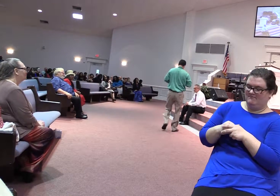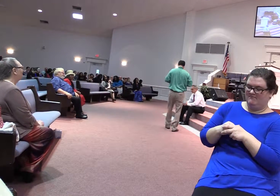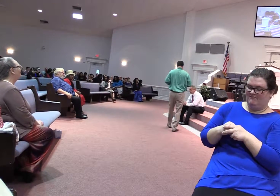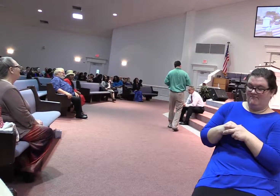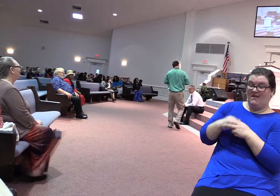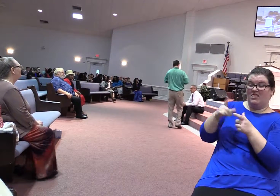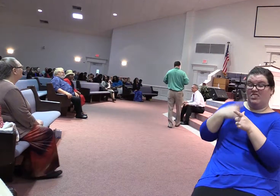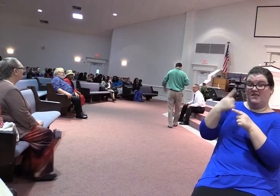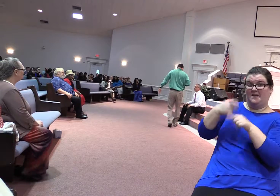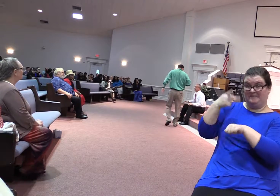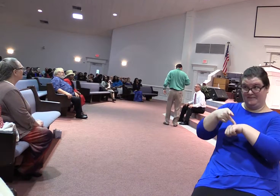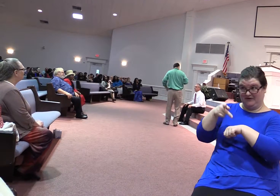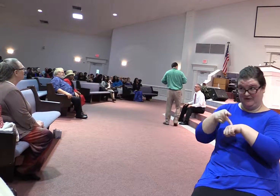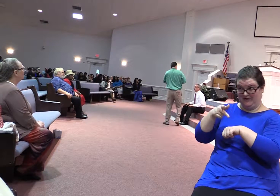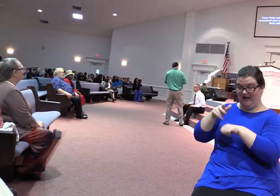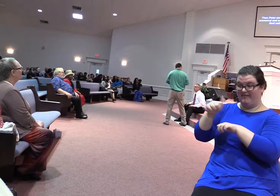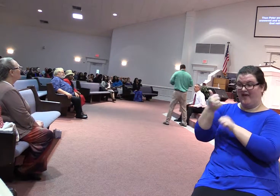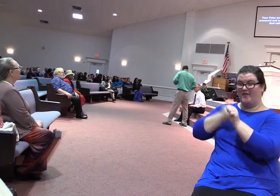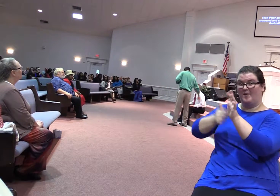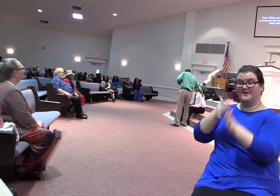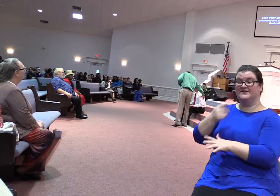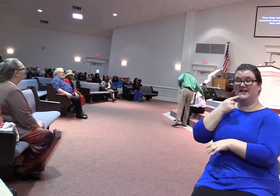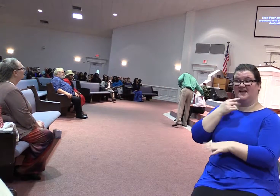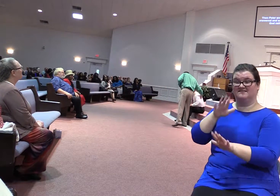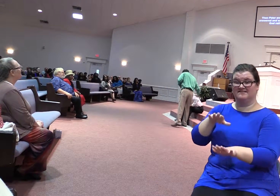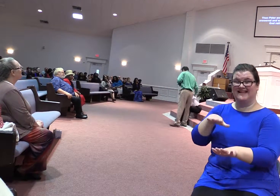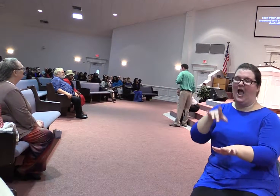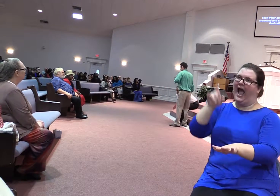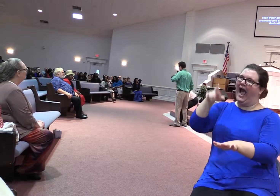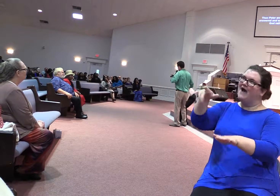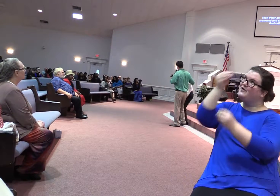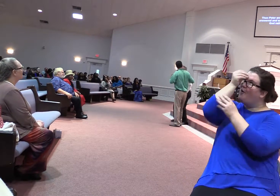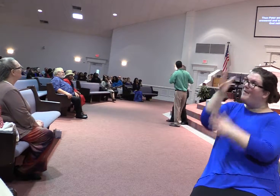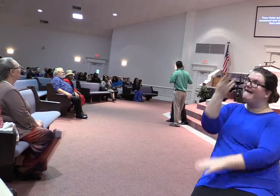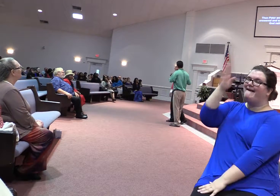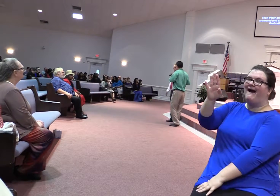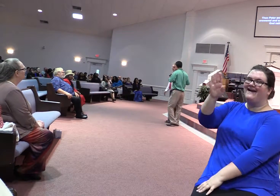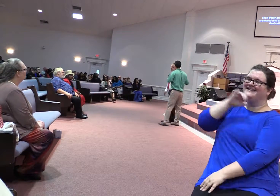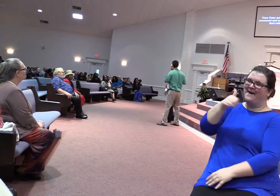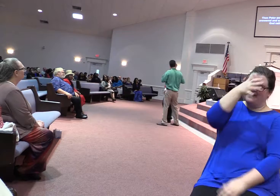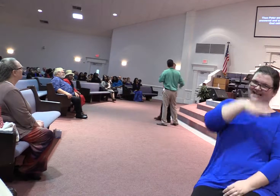Then Peter and the other apostles answered and said, we ought to obey God rather than men.